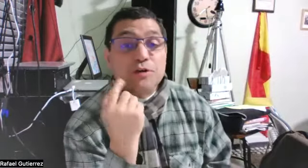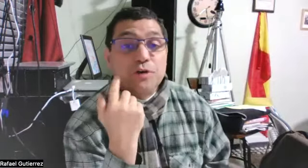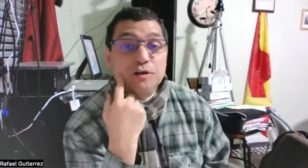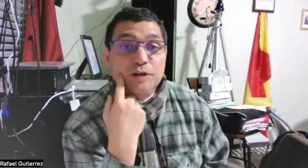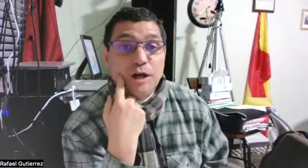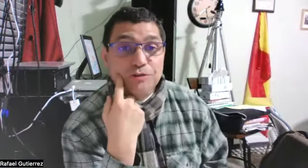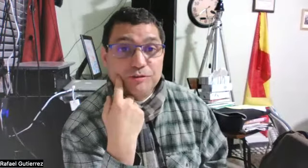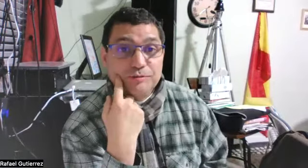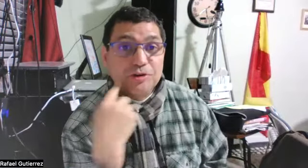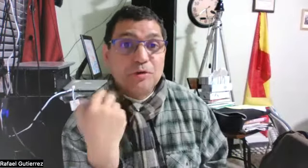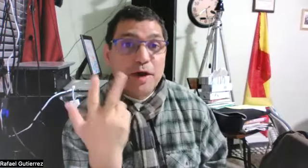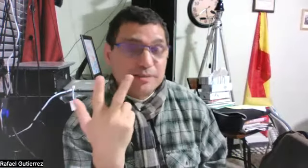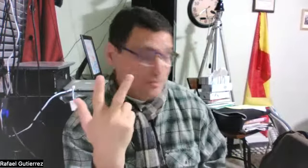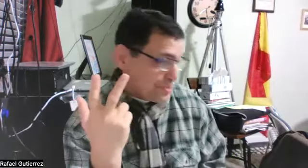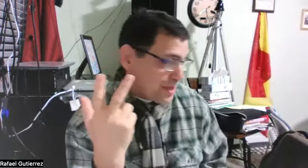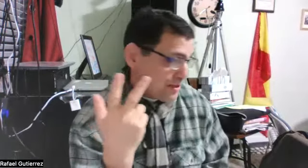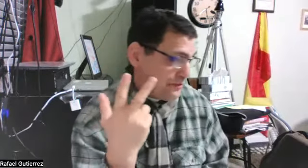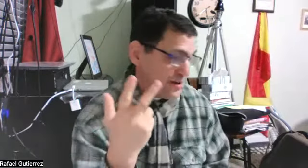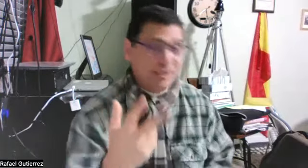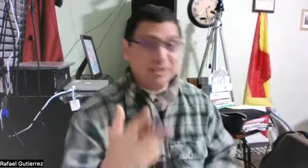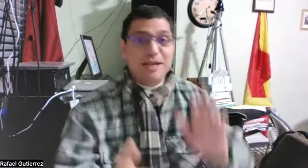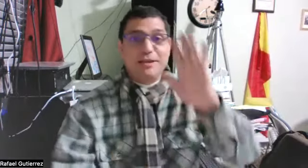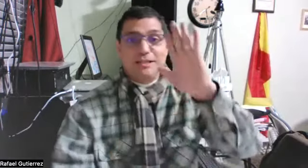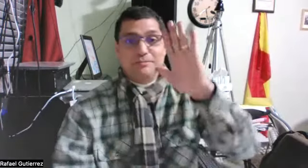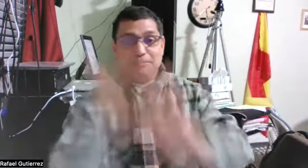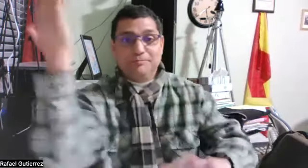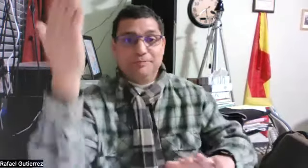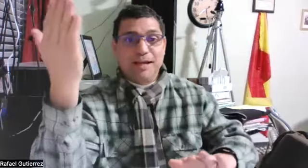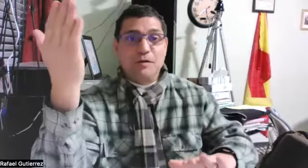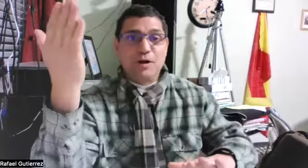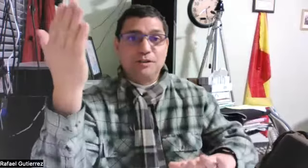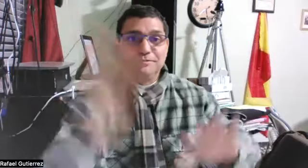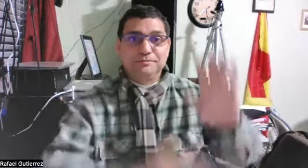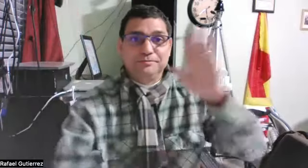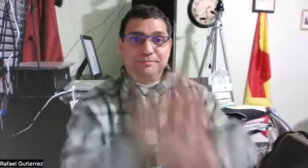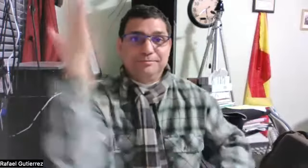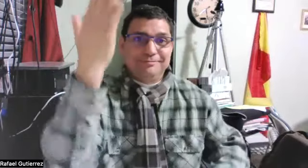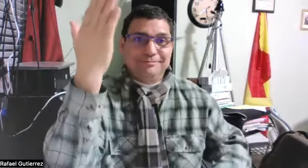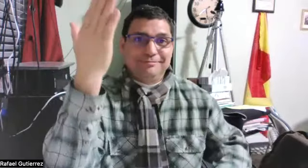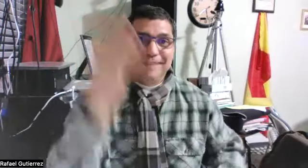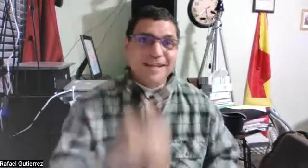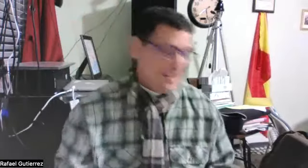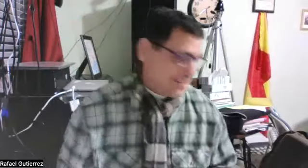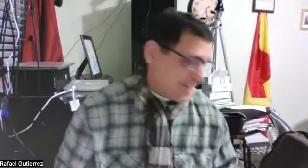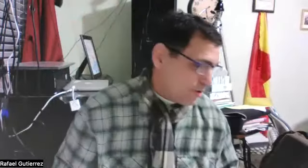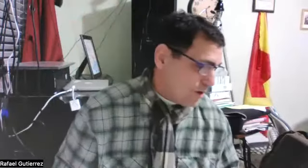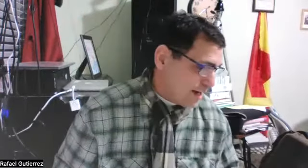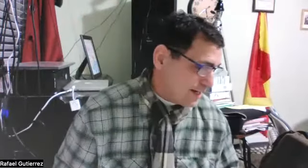run also. Three ways. The first is like this. I gotta run. The second one